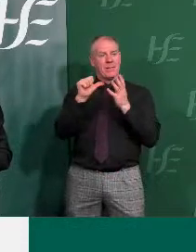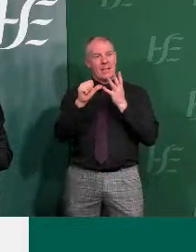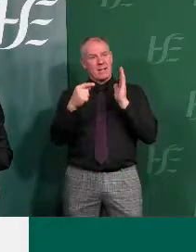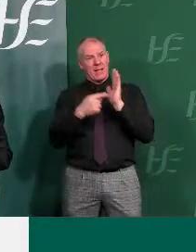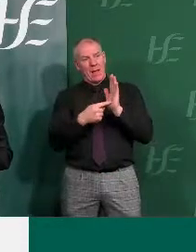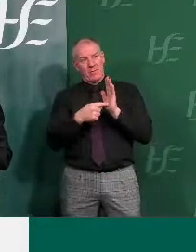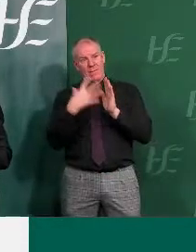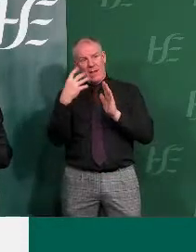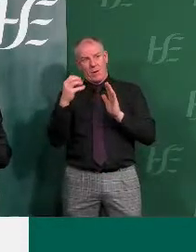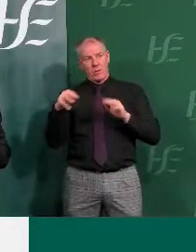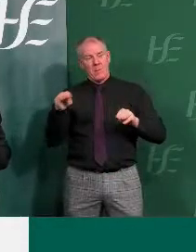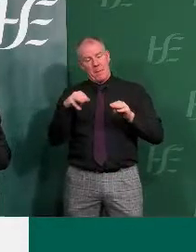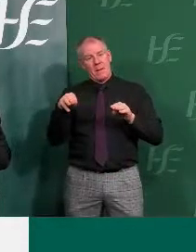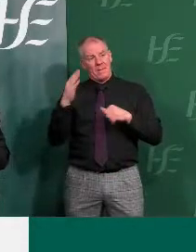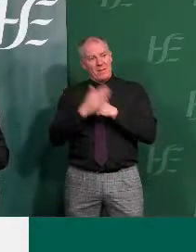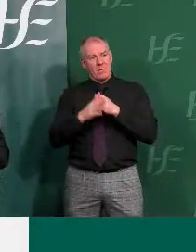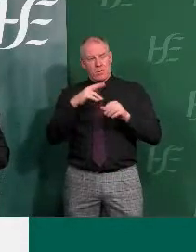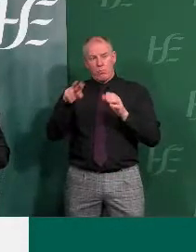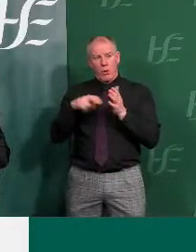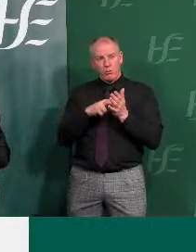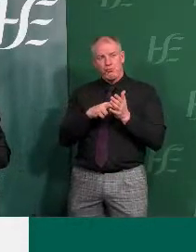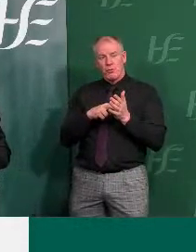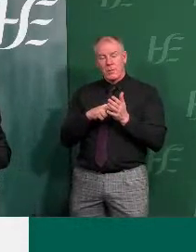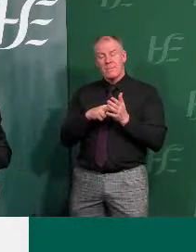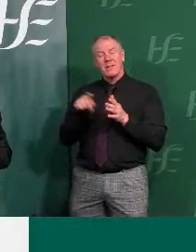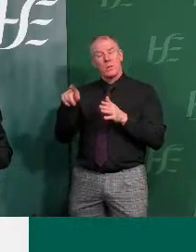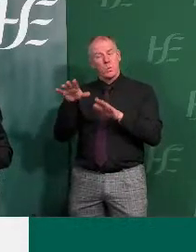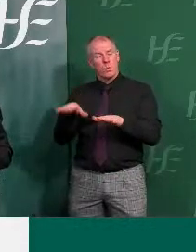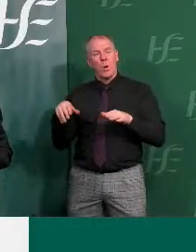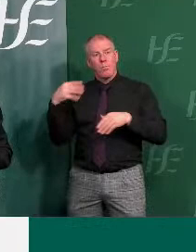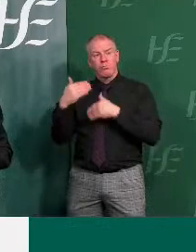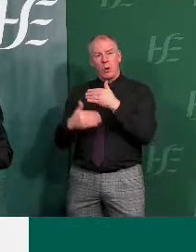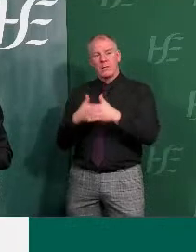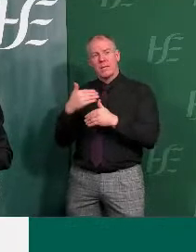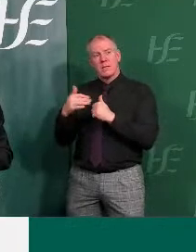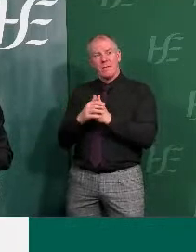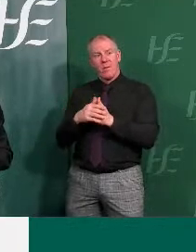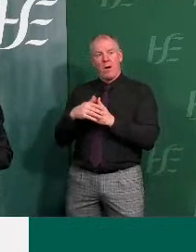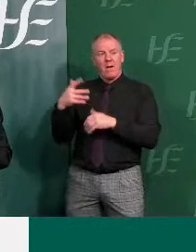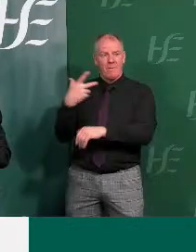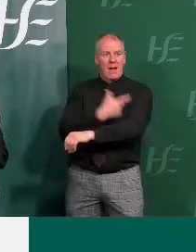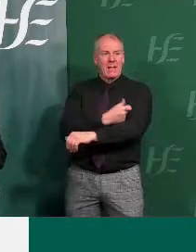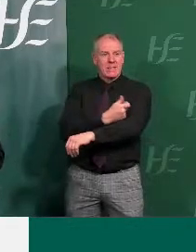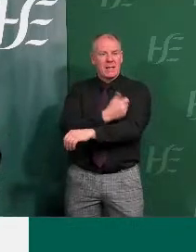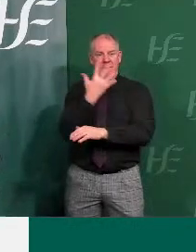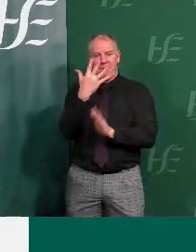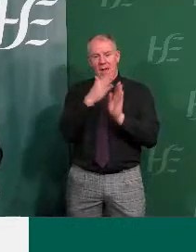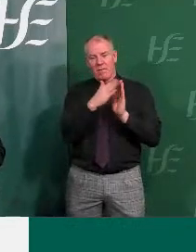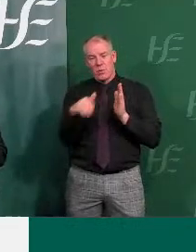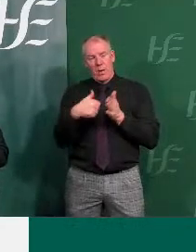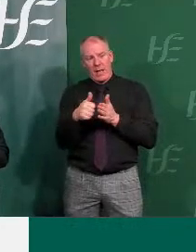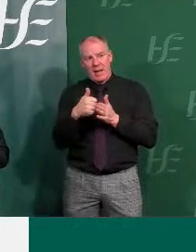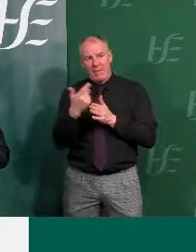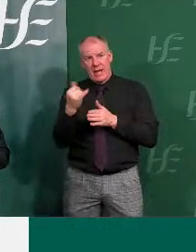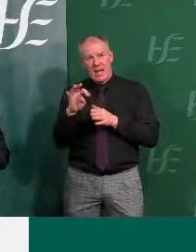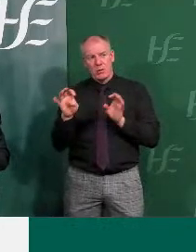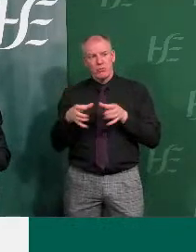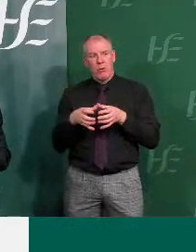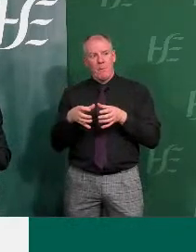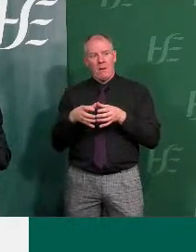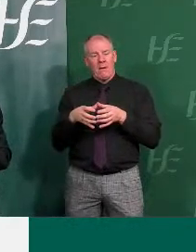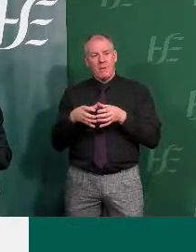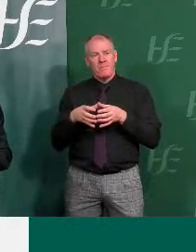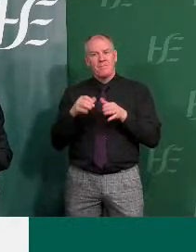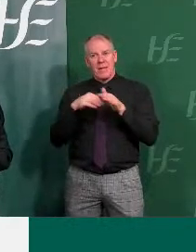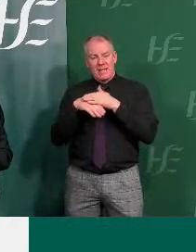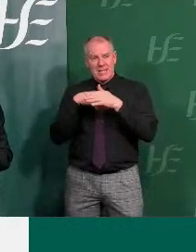completed to date. This is a slower process in terms of vaccination of 5 to 11-year-old kids. The process in the centres